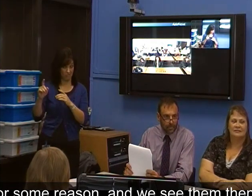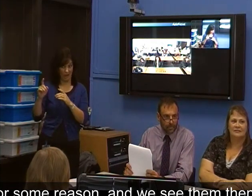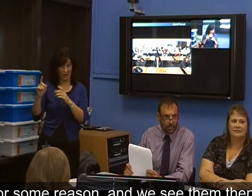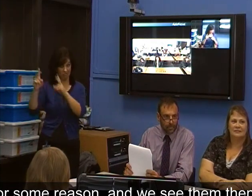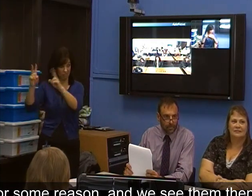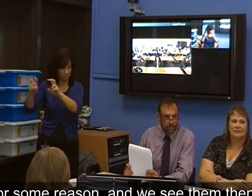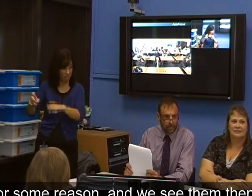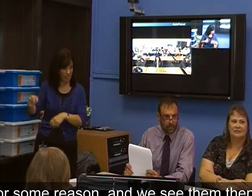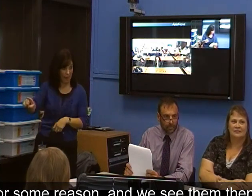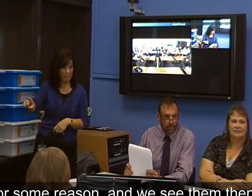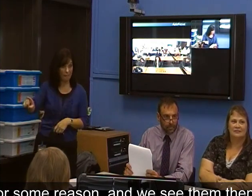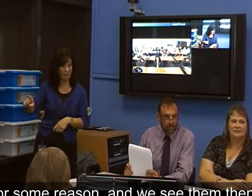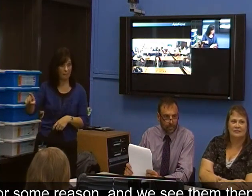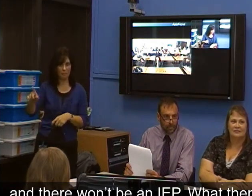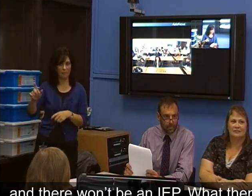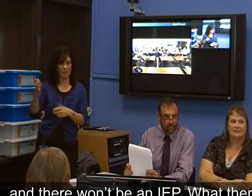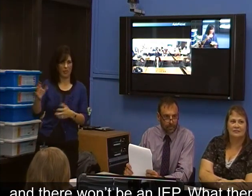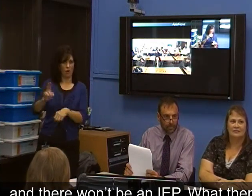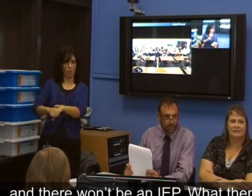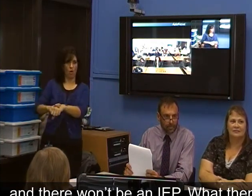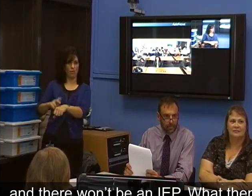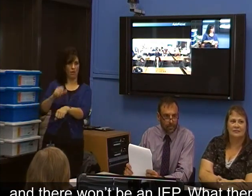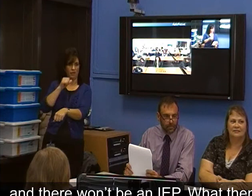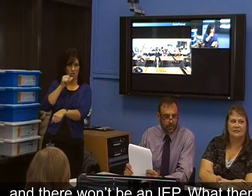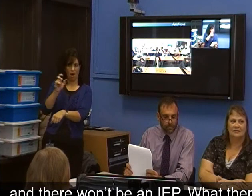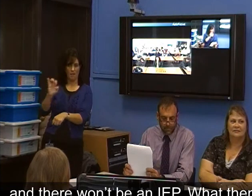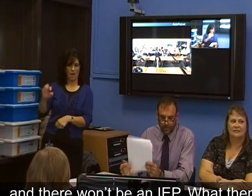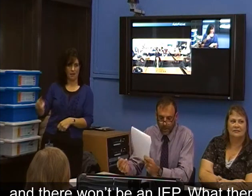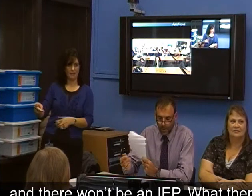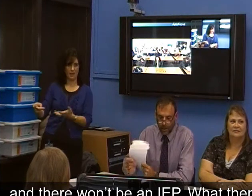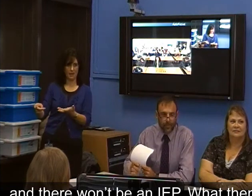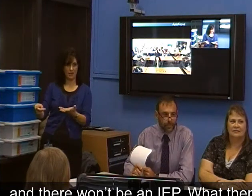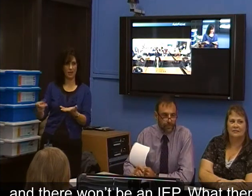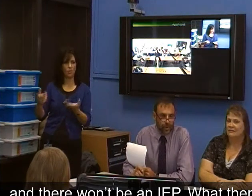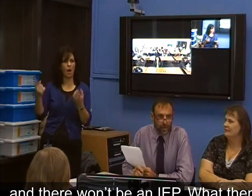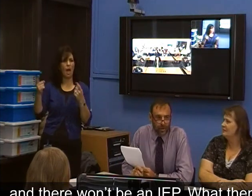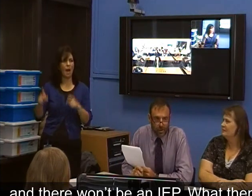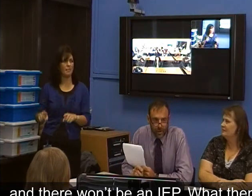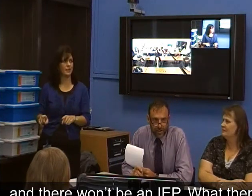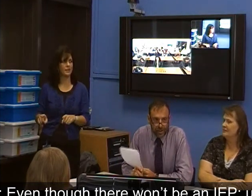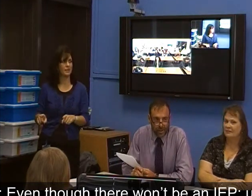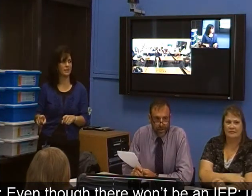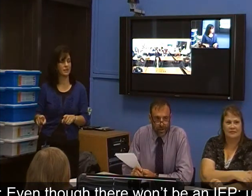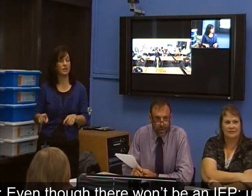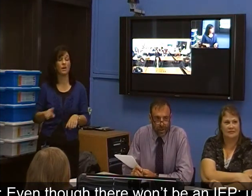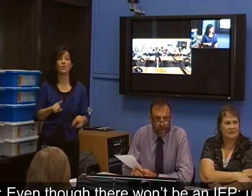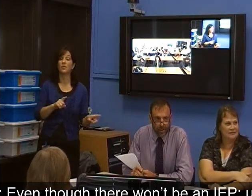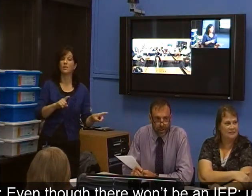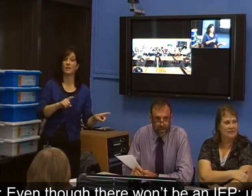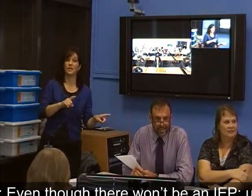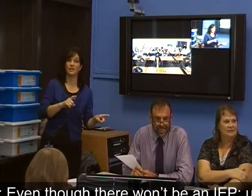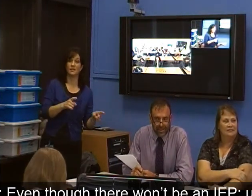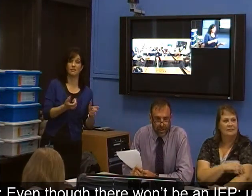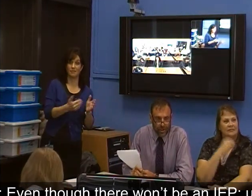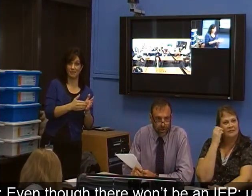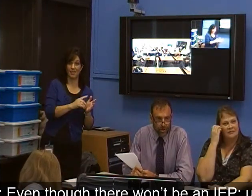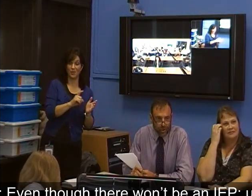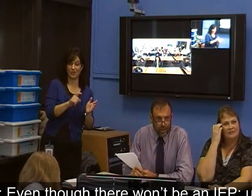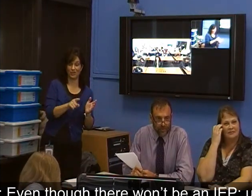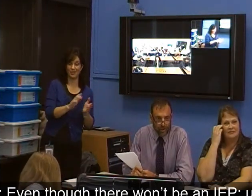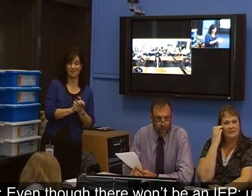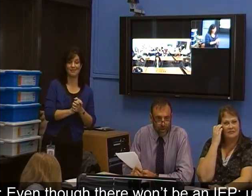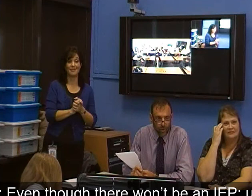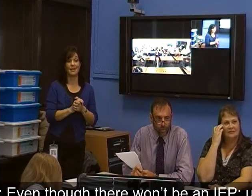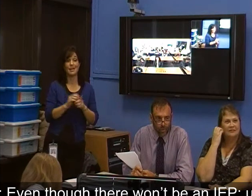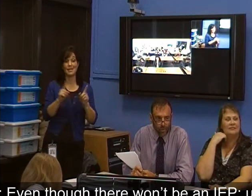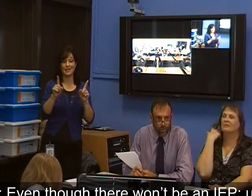And their hearing turns out to be normal. They're not going to be in an IEP. What happens then? The question is the testing that you're doing,